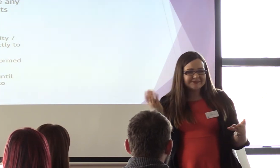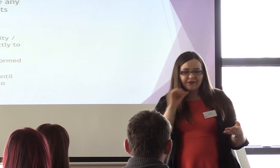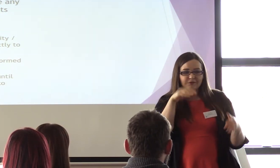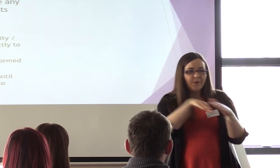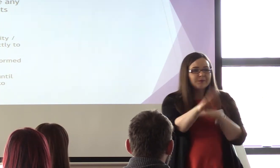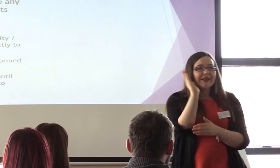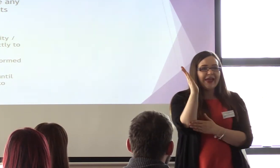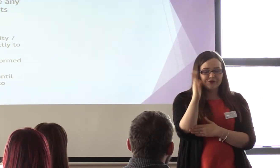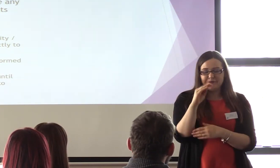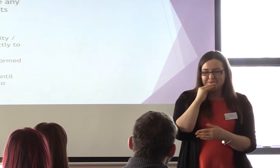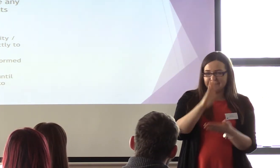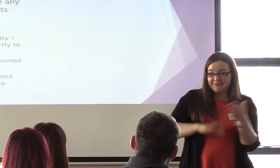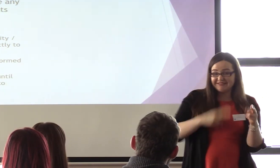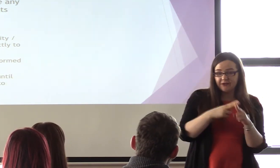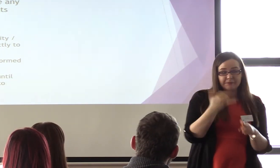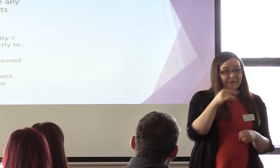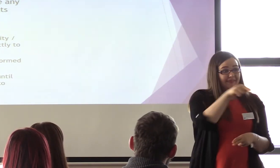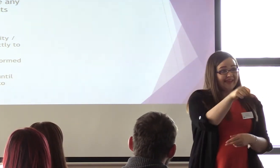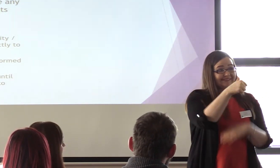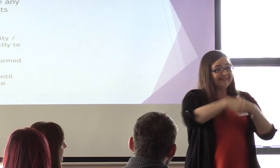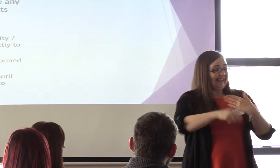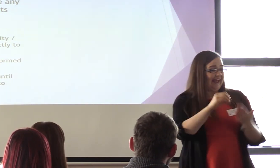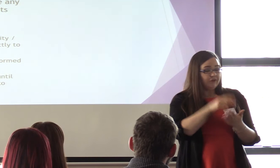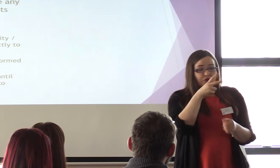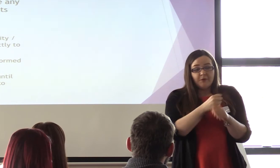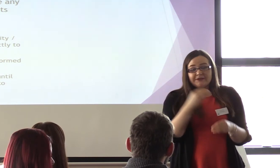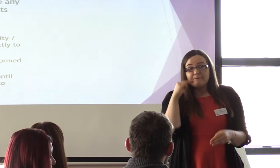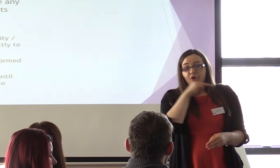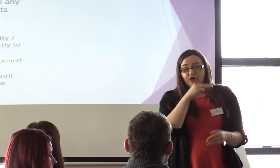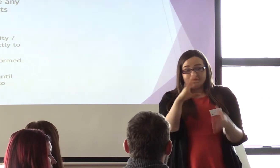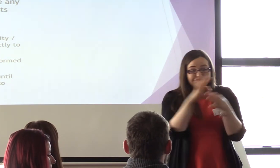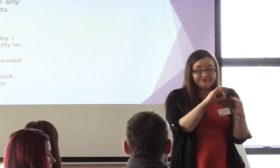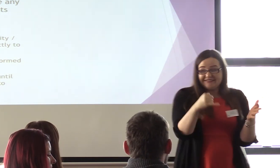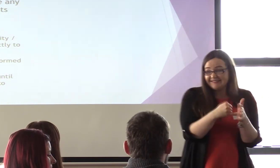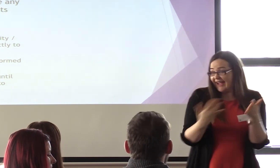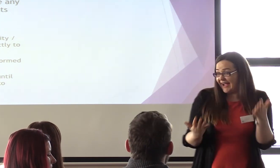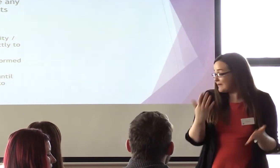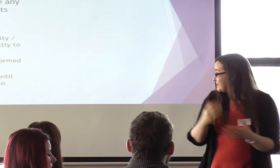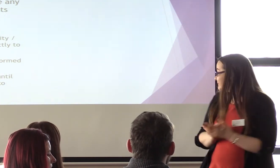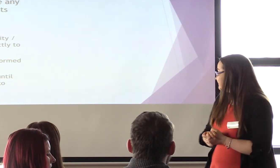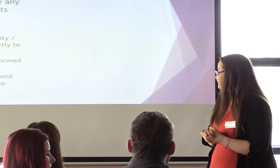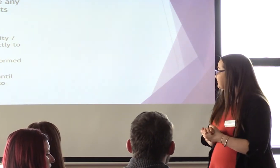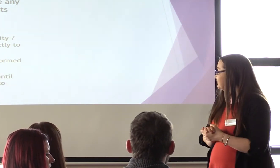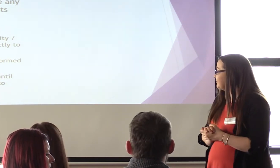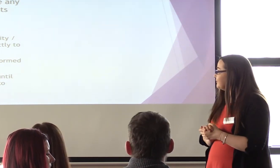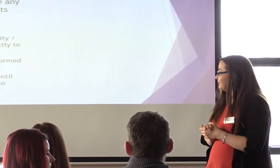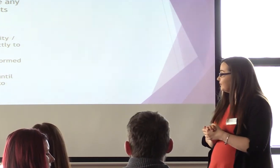their academic attainment because they're not going to lectures, missing out on lectures because they don't have an interpreter. And again, you can see how